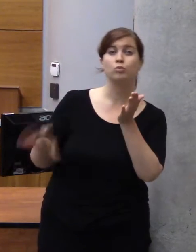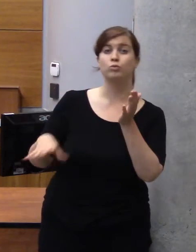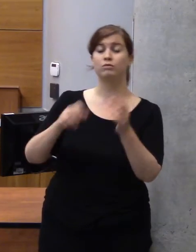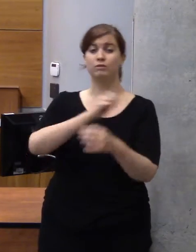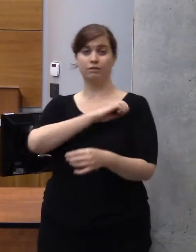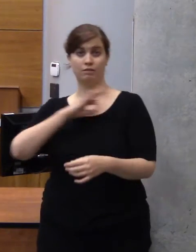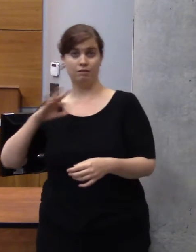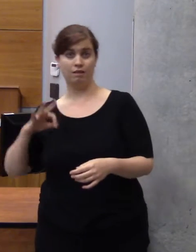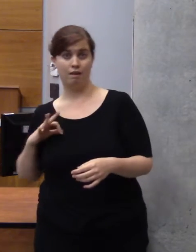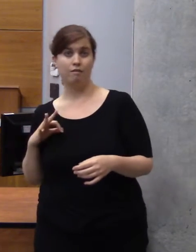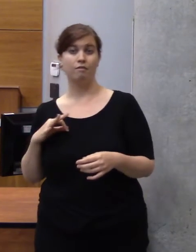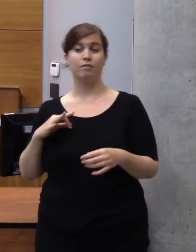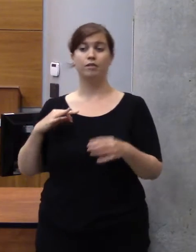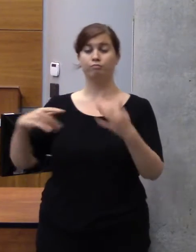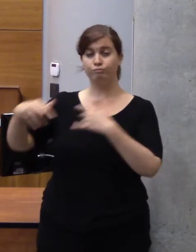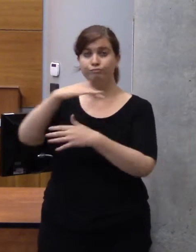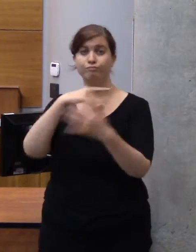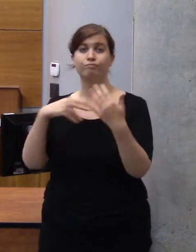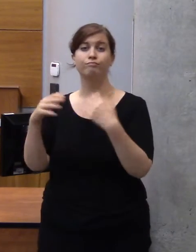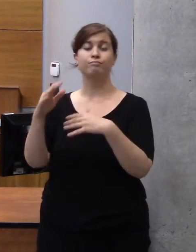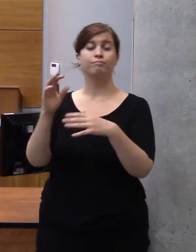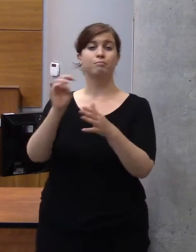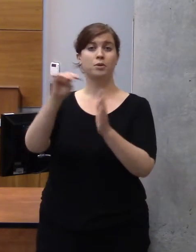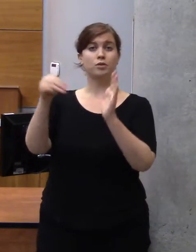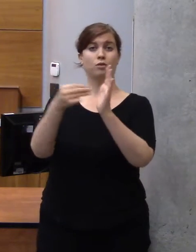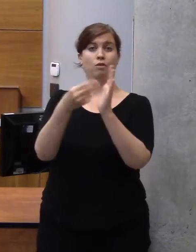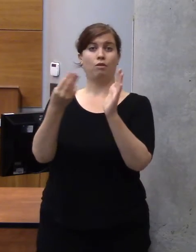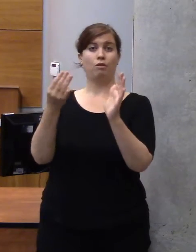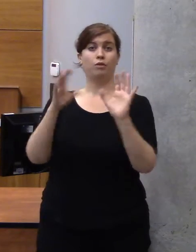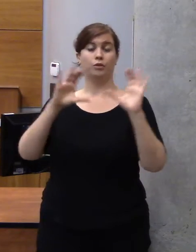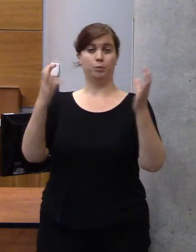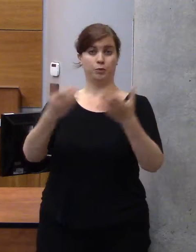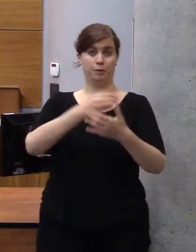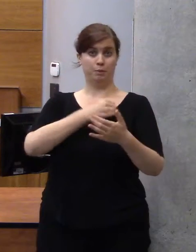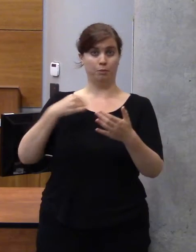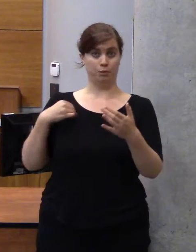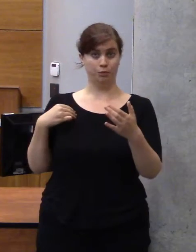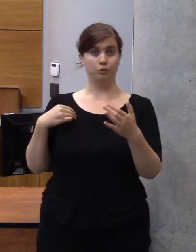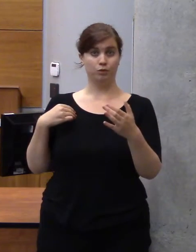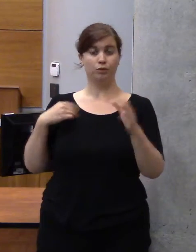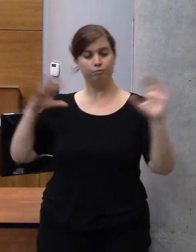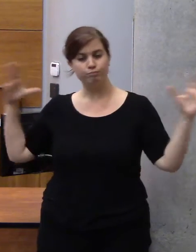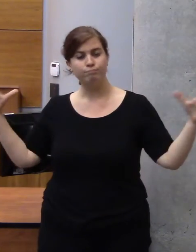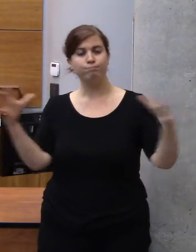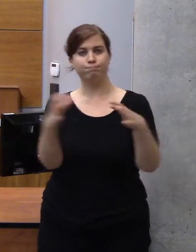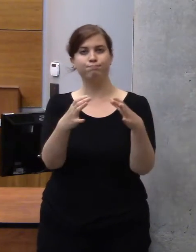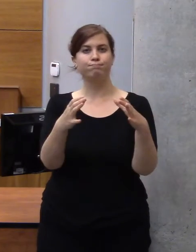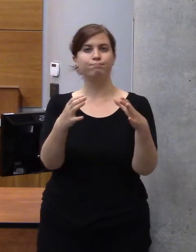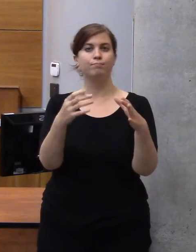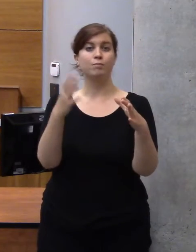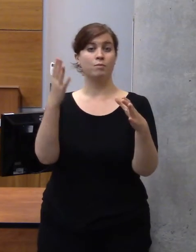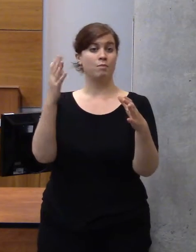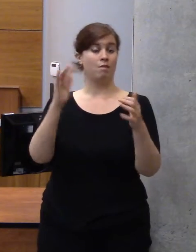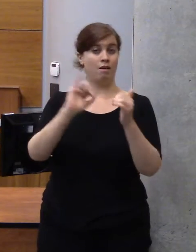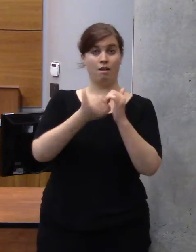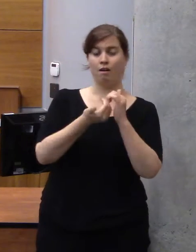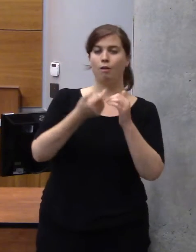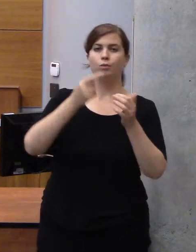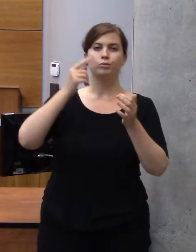and Montreal community members in the pursuit of sustainable living by means of applied student research, alternative education, and